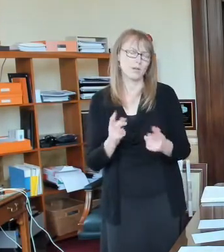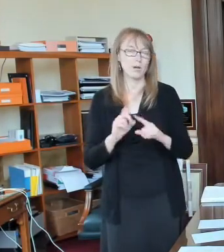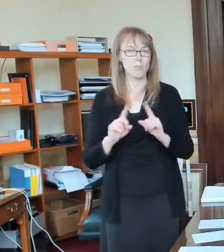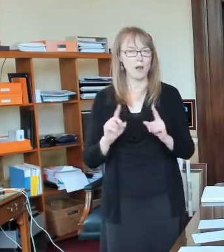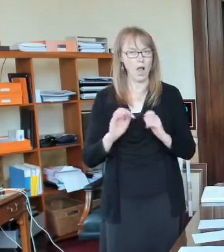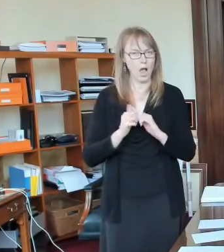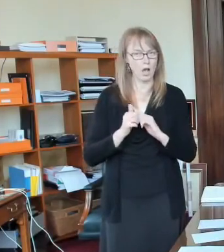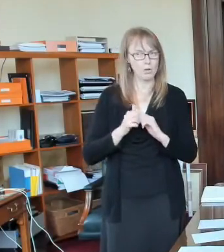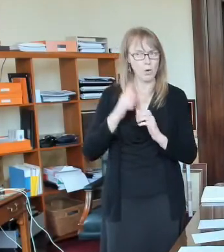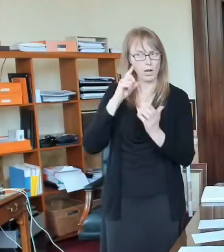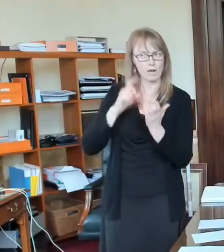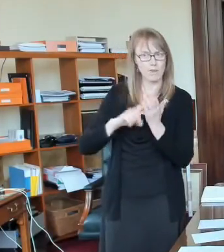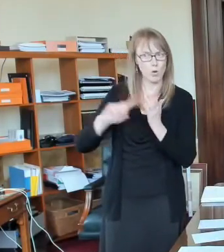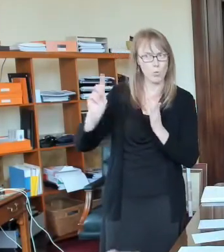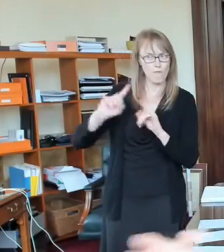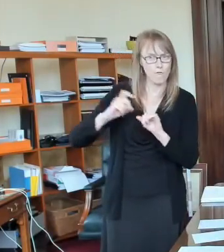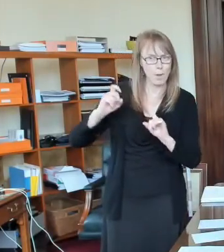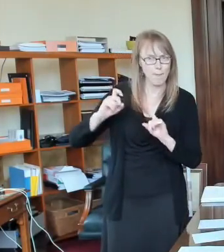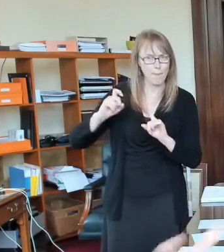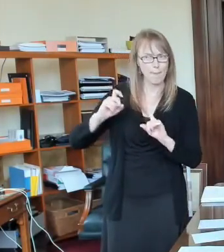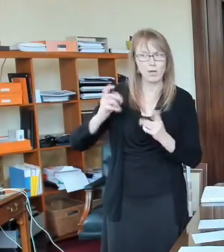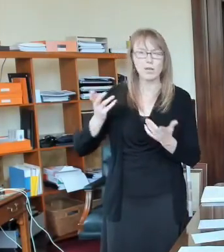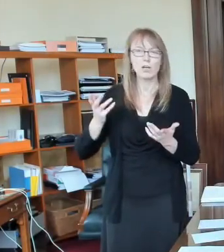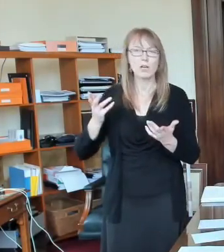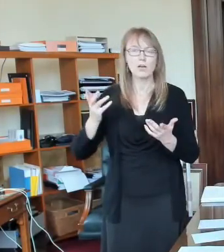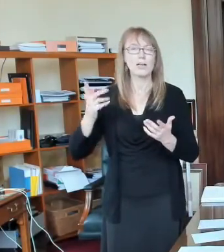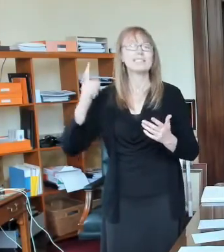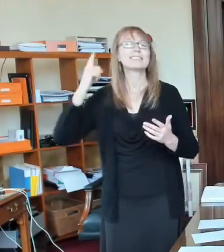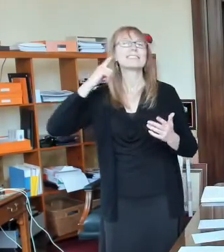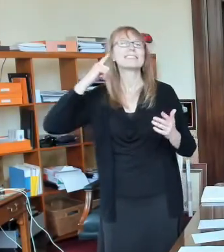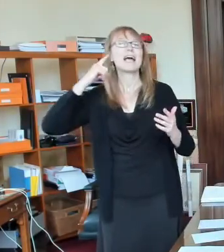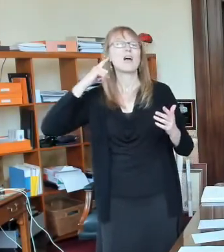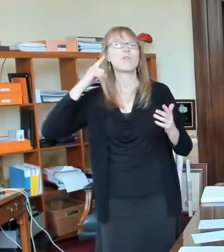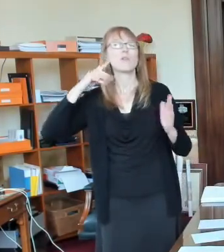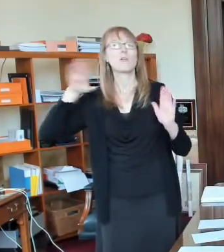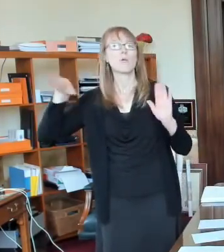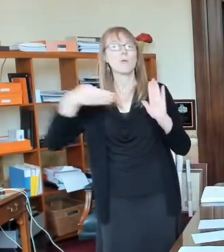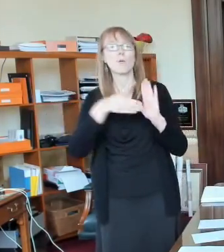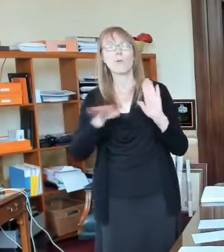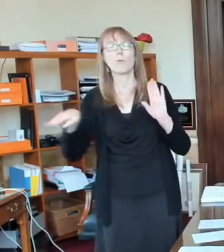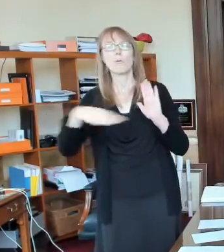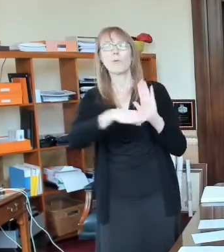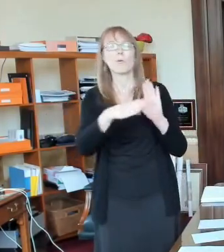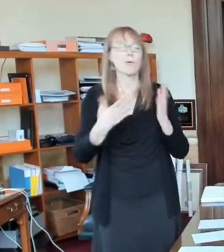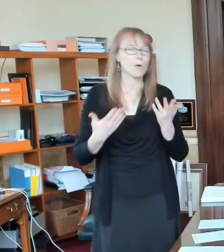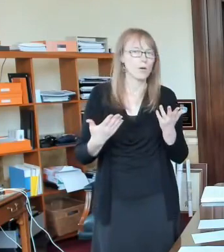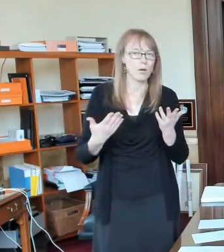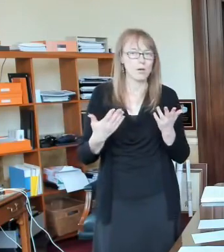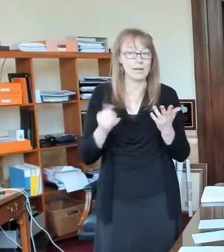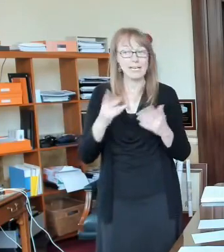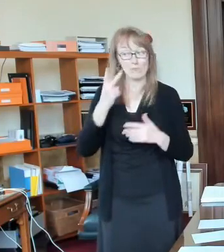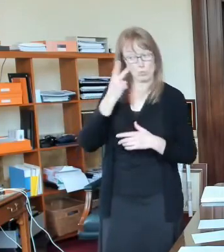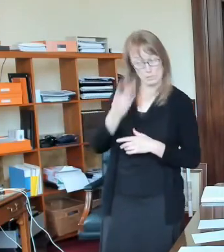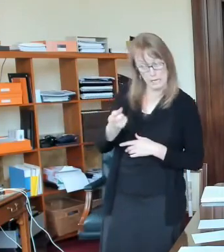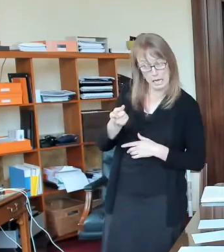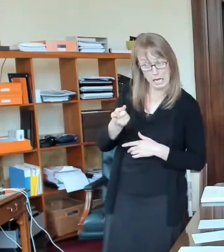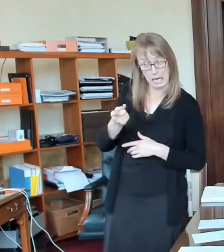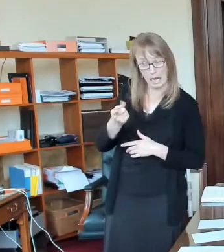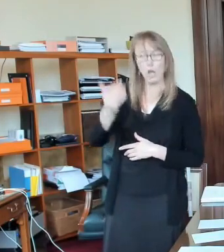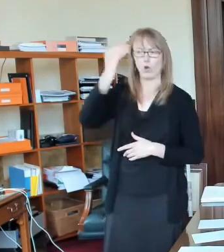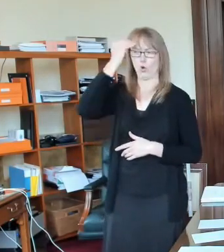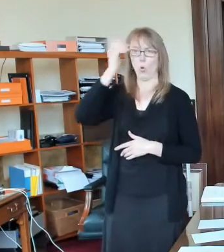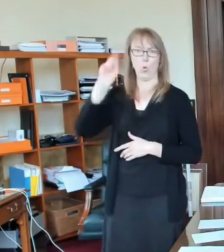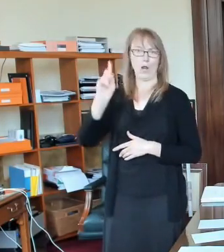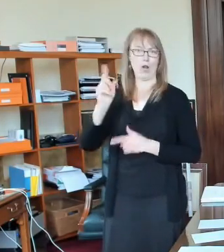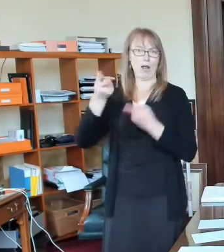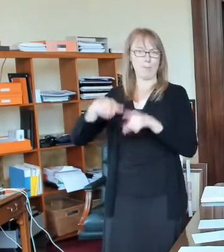that firework noise is coming from. Sound bounces off of buildings and bounces around. Now, maybe if you see someone shooting them off, you